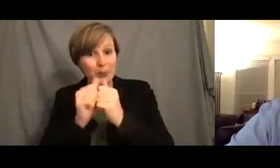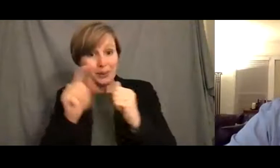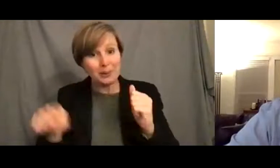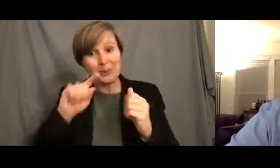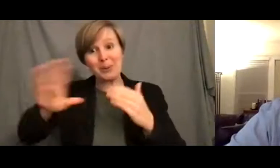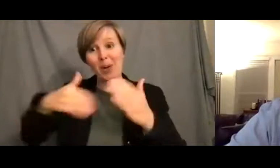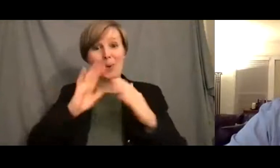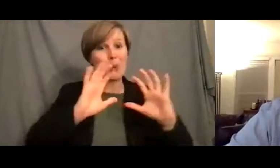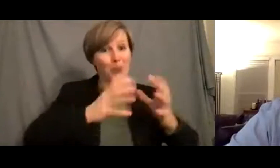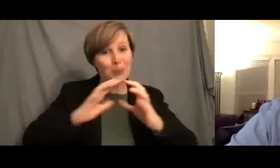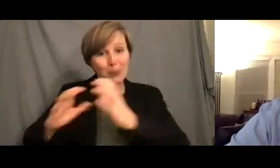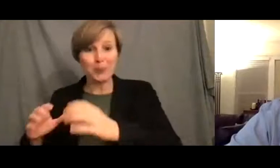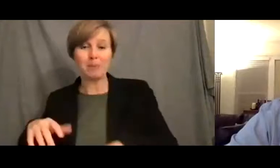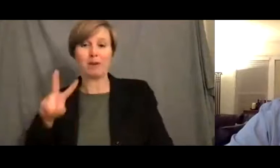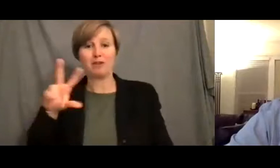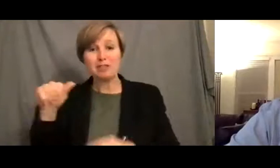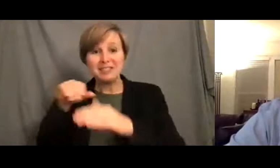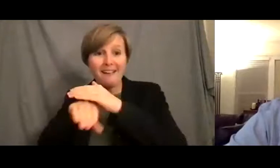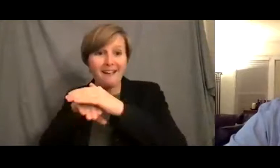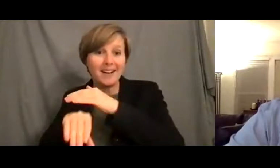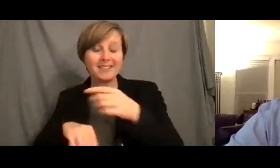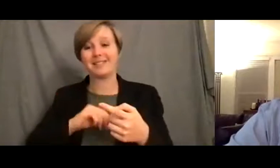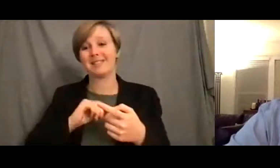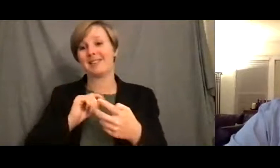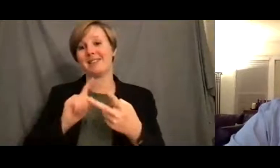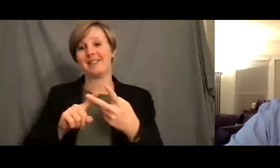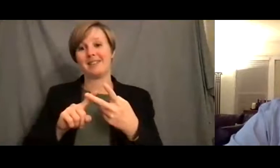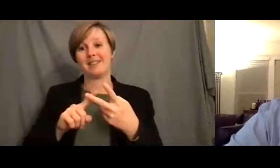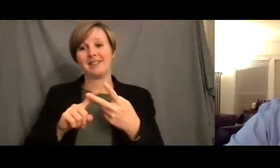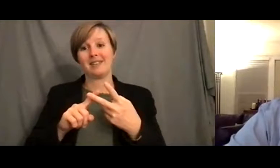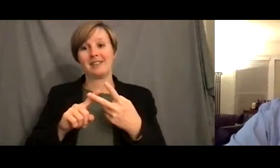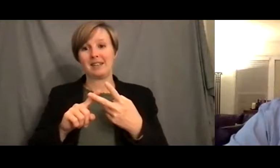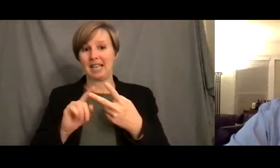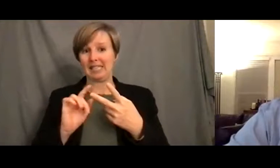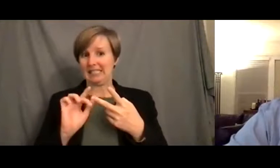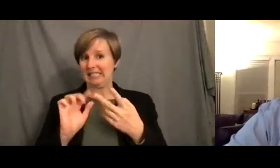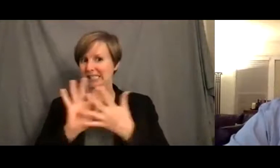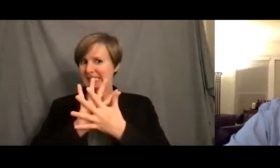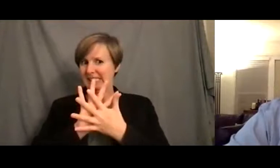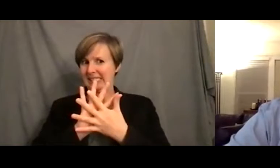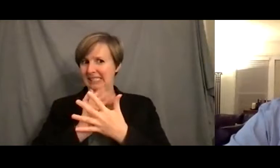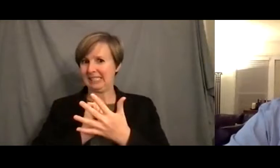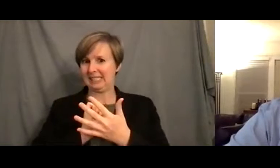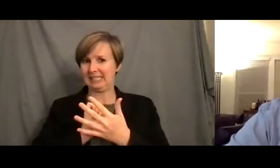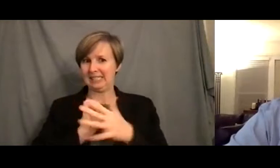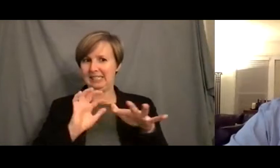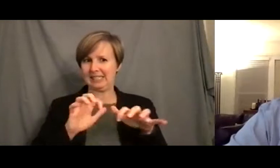that you work with, like Virginia Access and Jennifer Durr. You know,